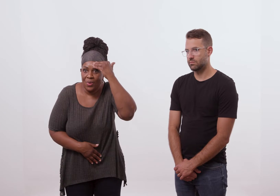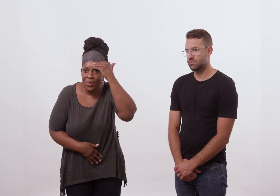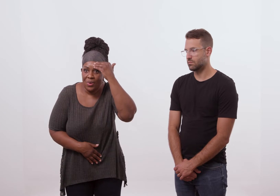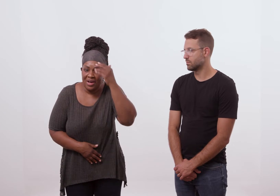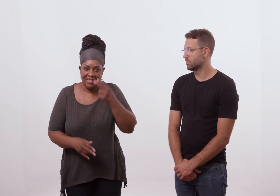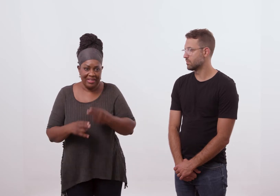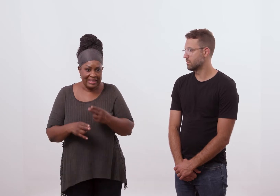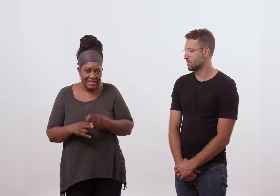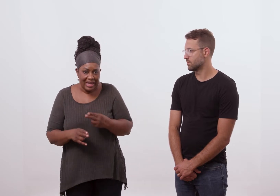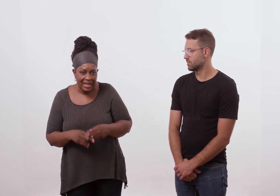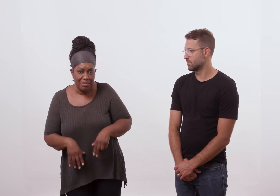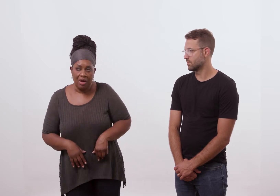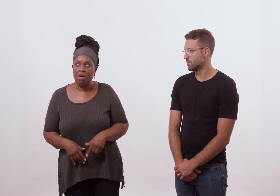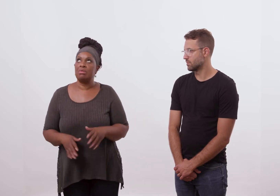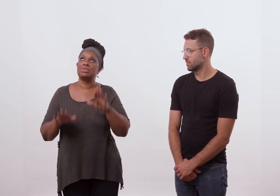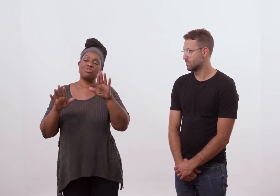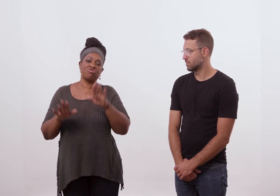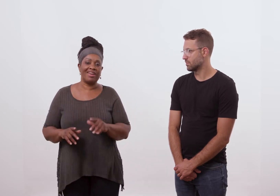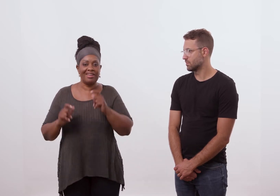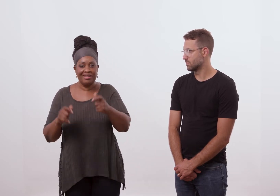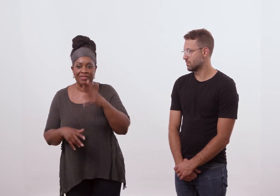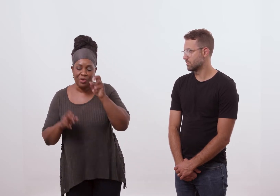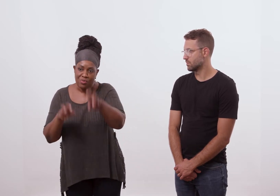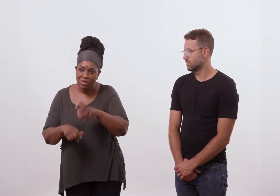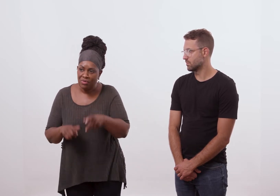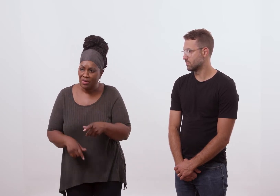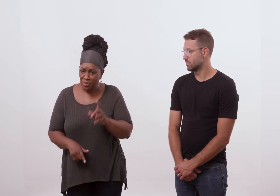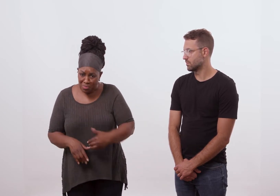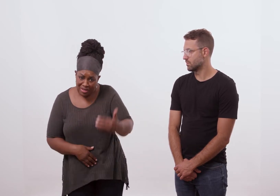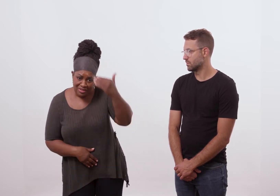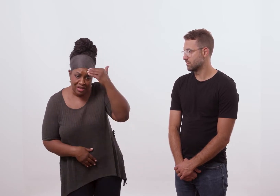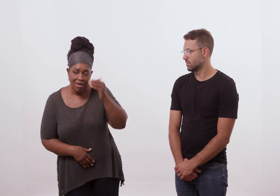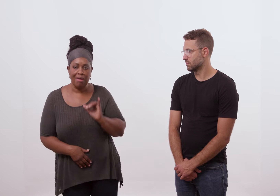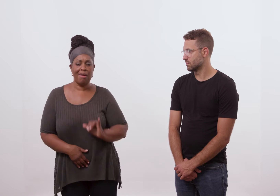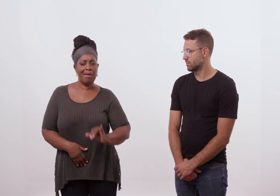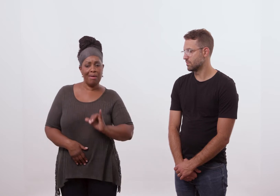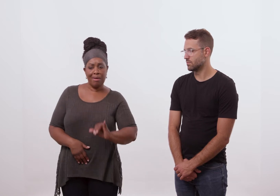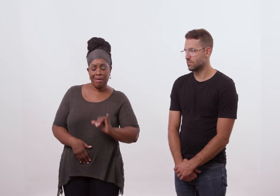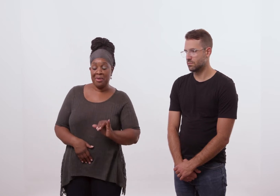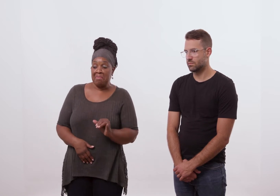Leetah, it's the greatest gift a Wolfrider has to give. Surely you must... Oh.